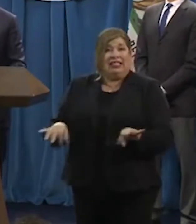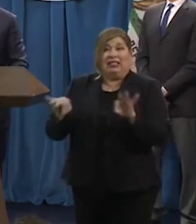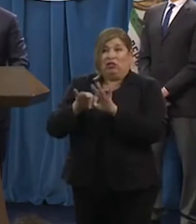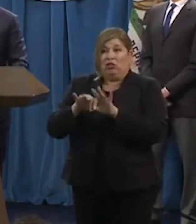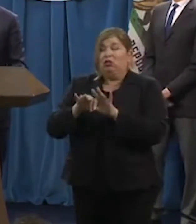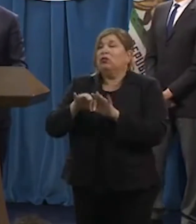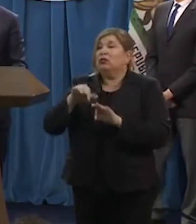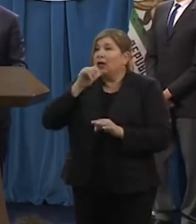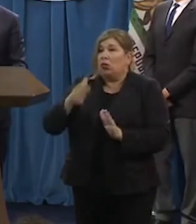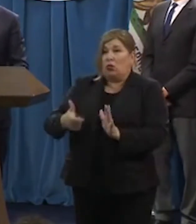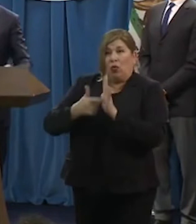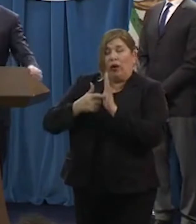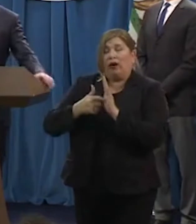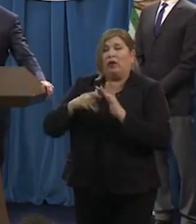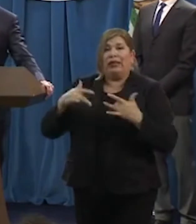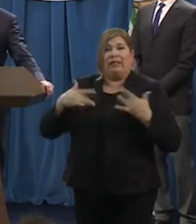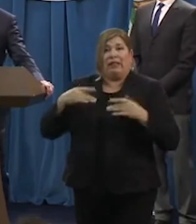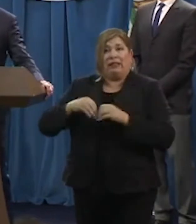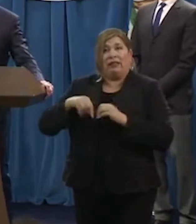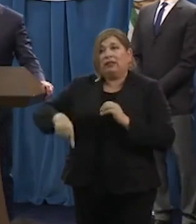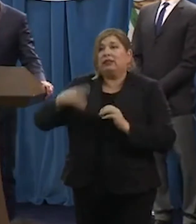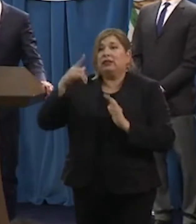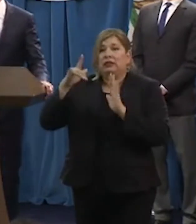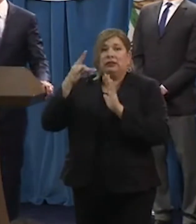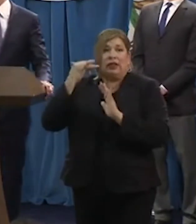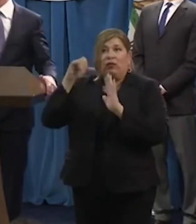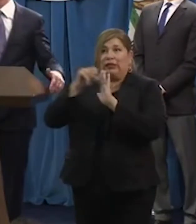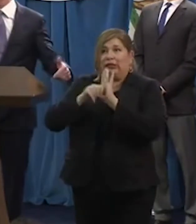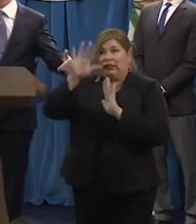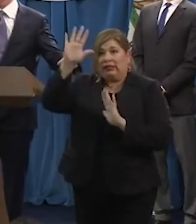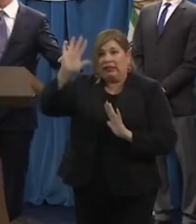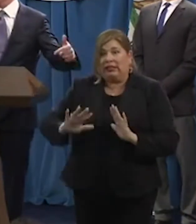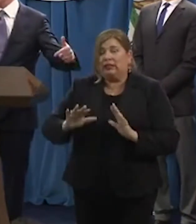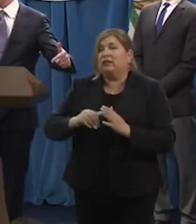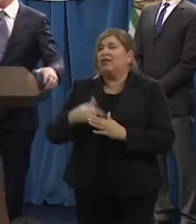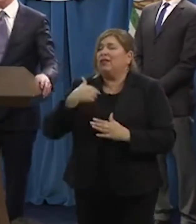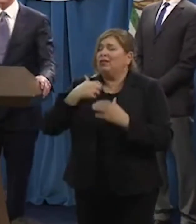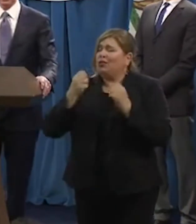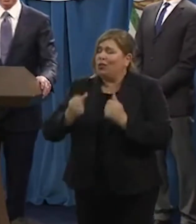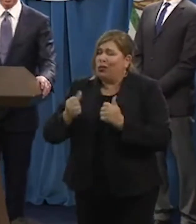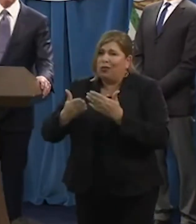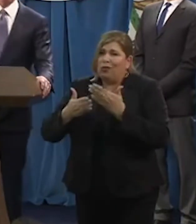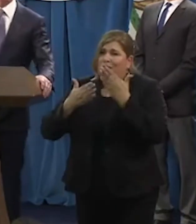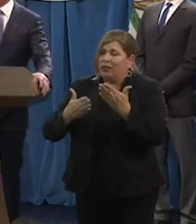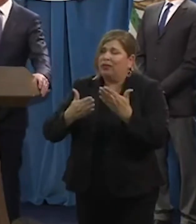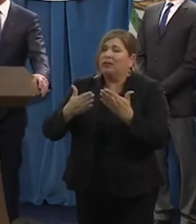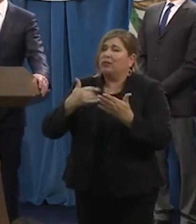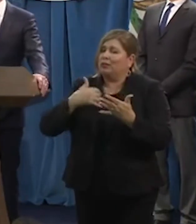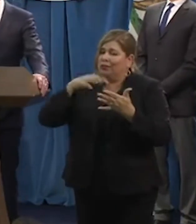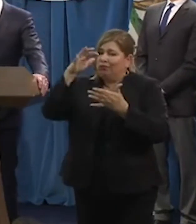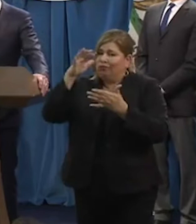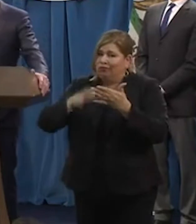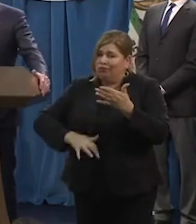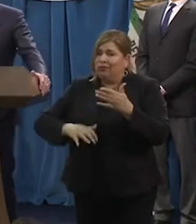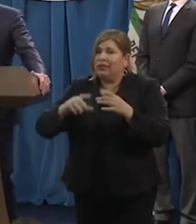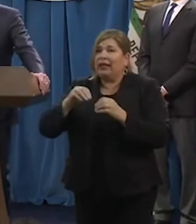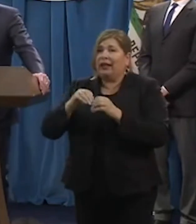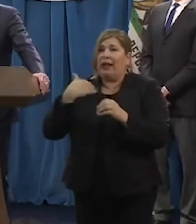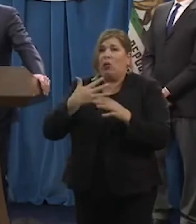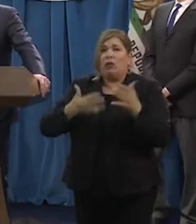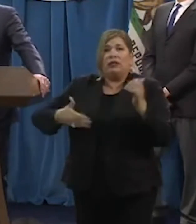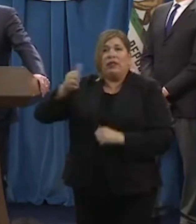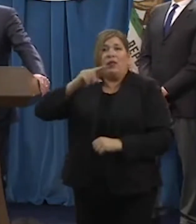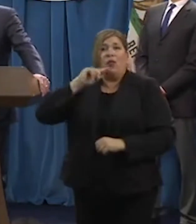in the state of California. It is not only our strong recommendation, but codified in the executive order, that we have